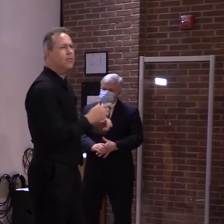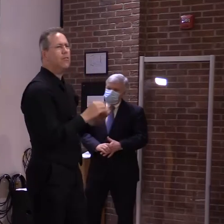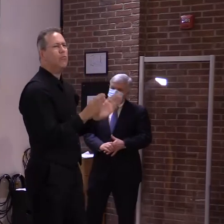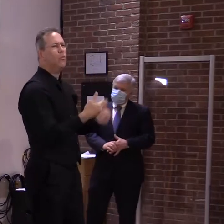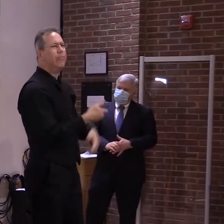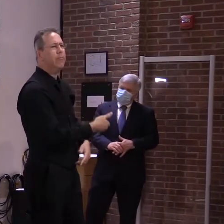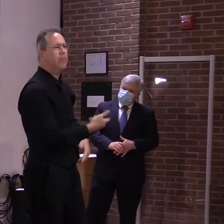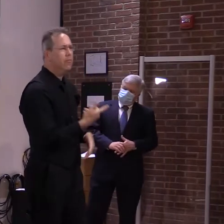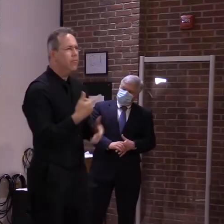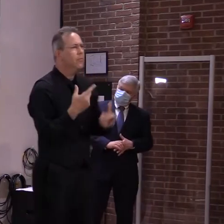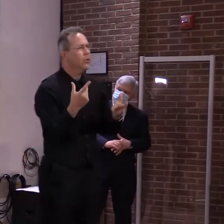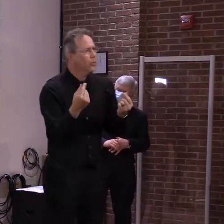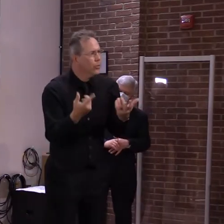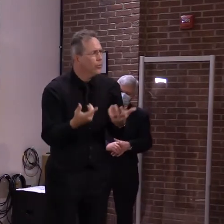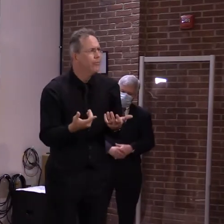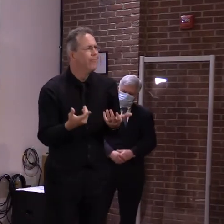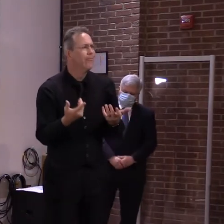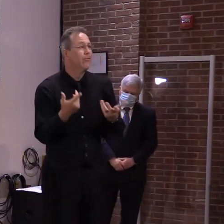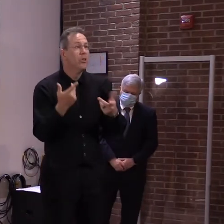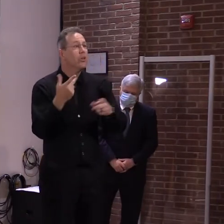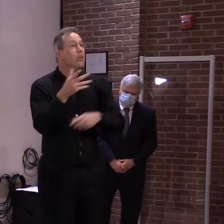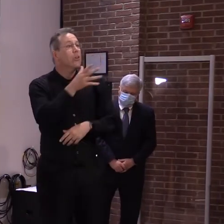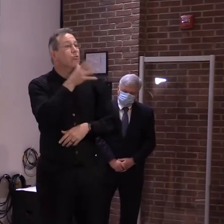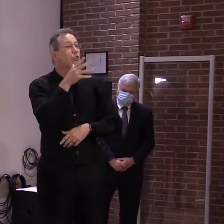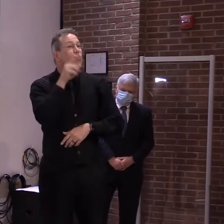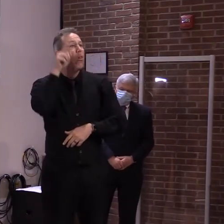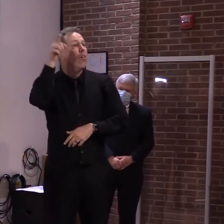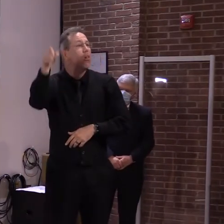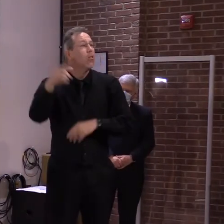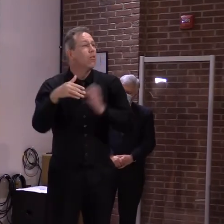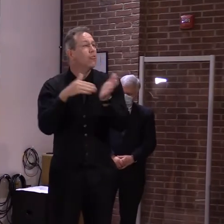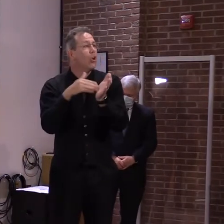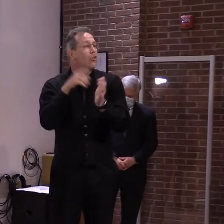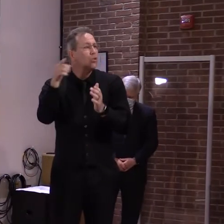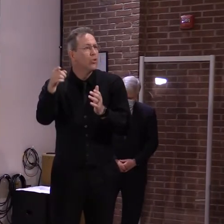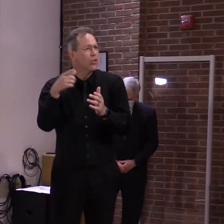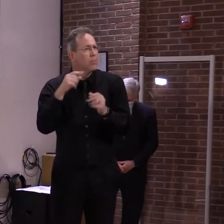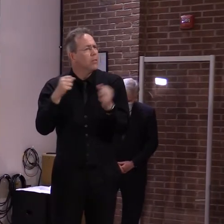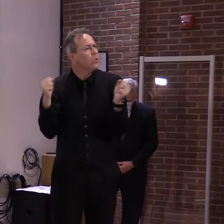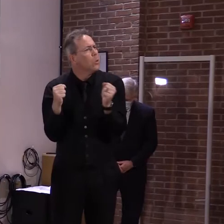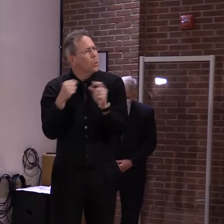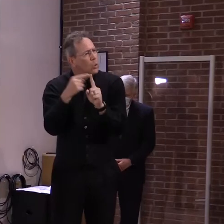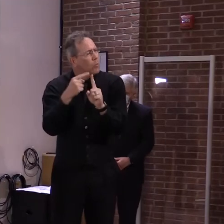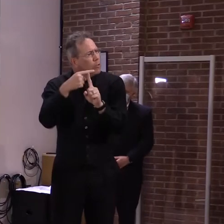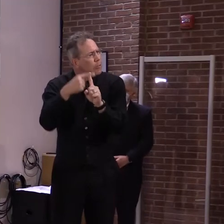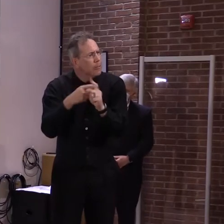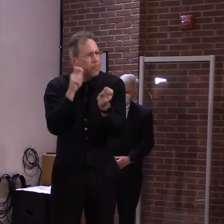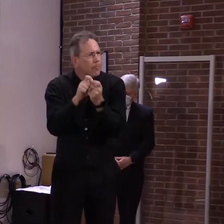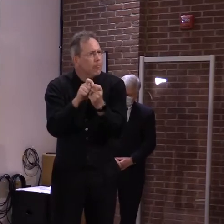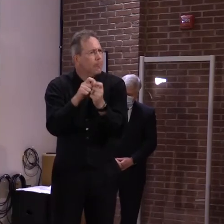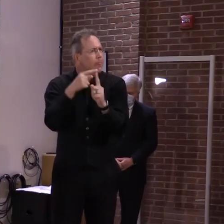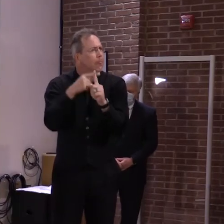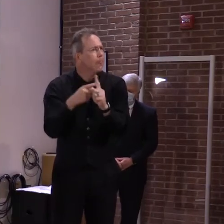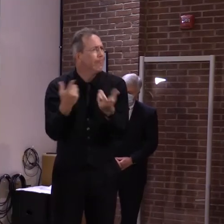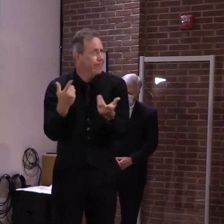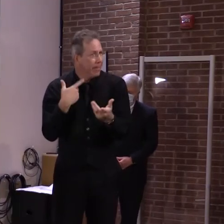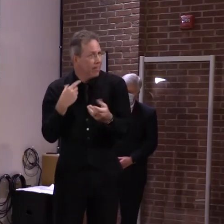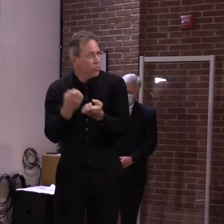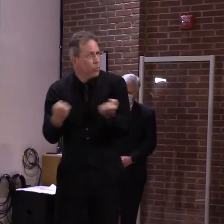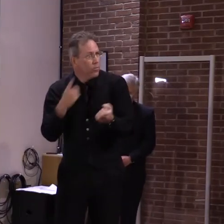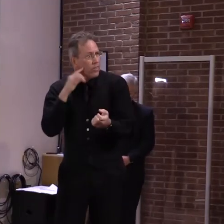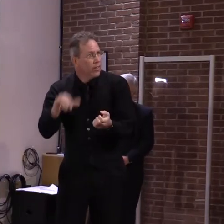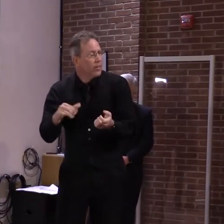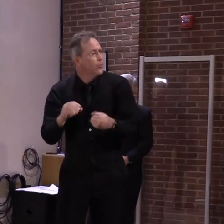their states, they can't deal with the large quantities of the number of vials that come and without splitting them up in some way.